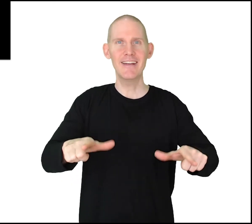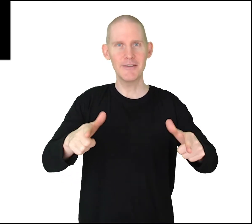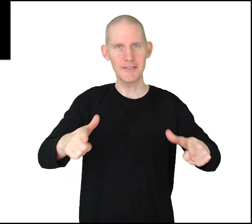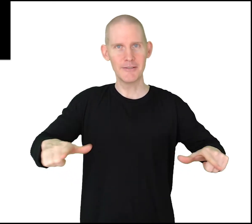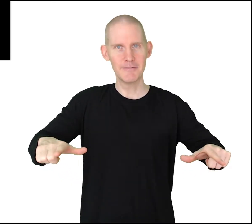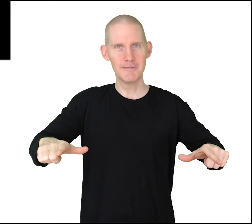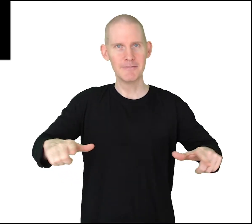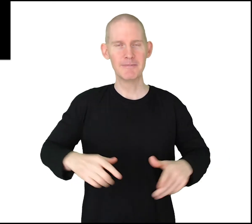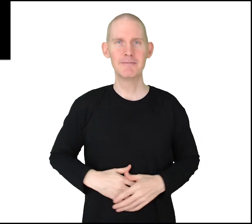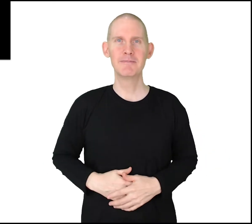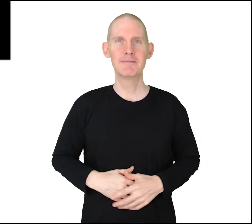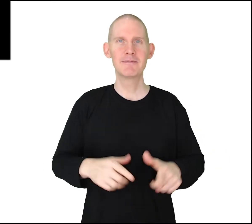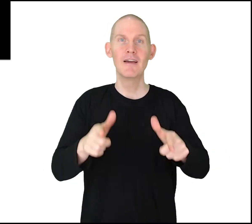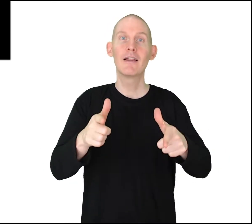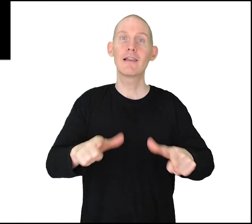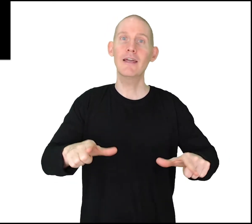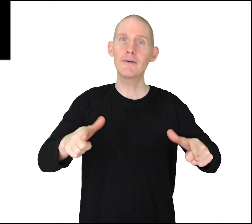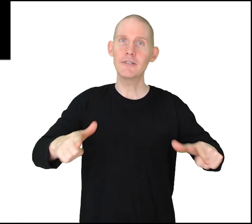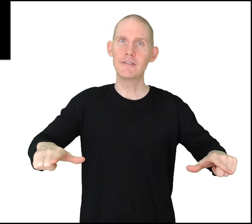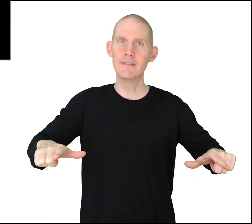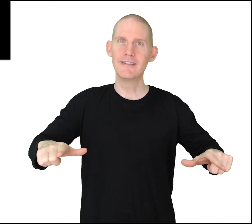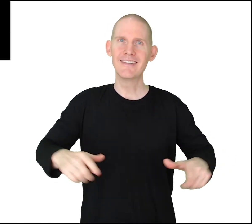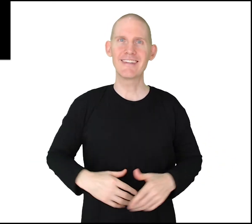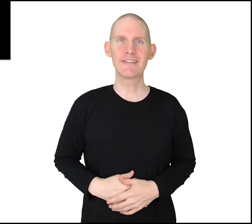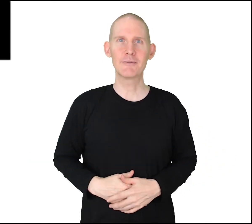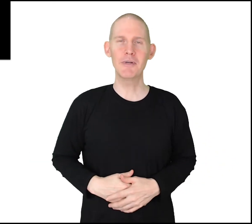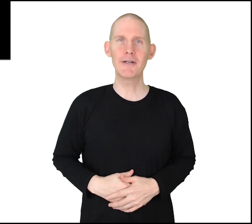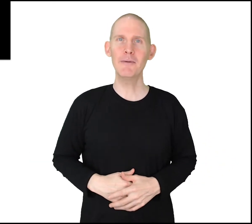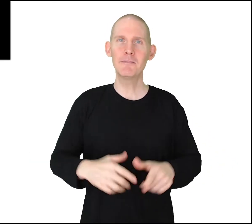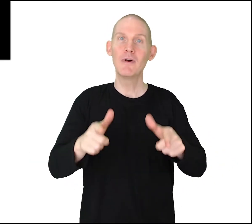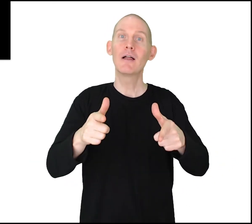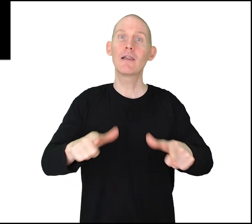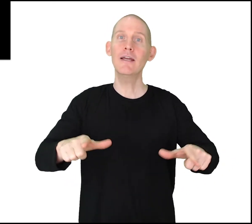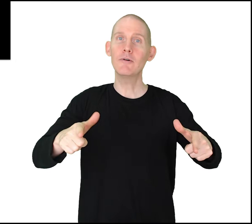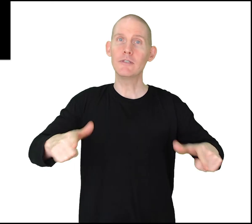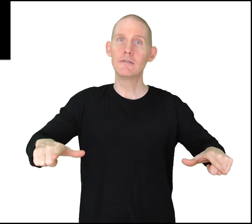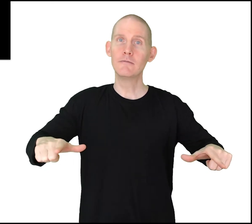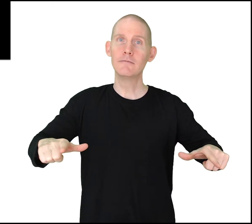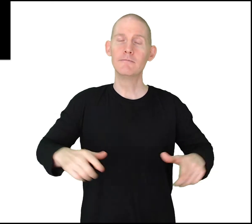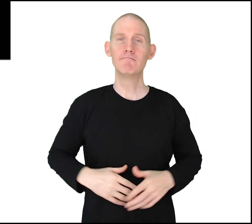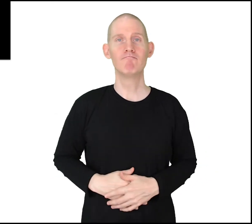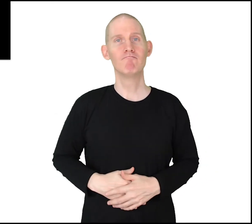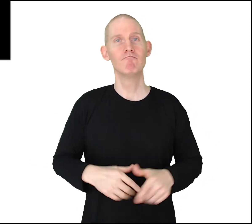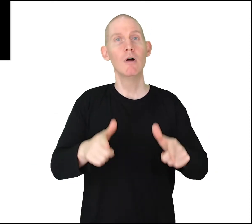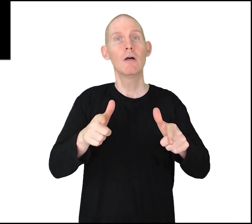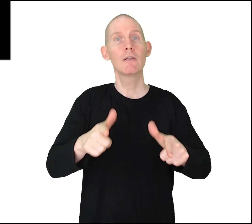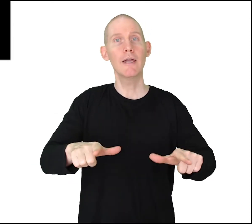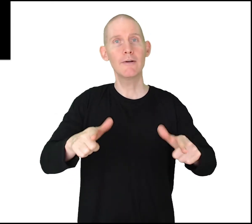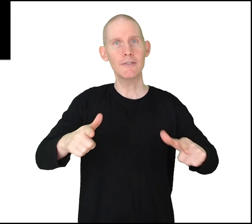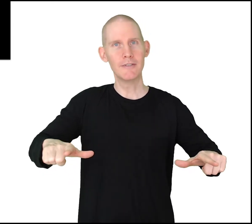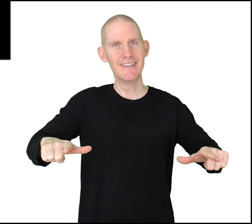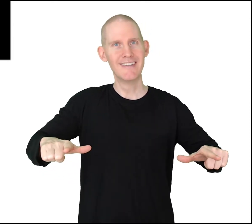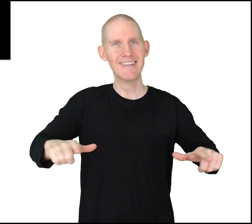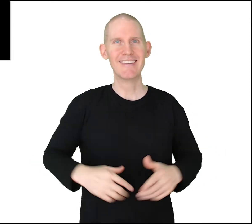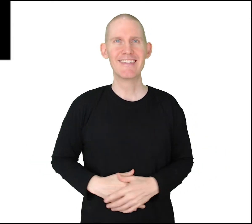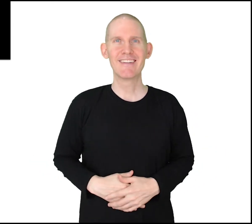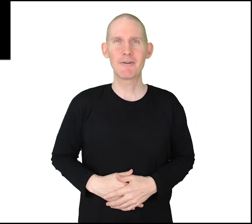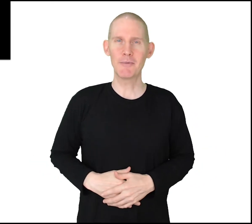Language. Language. Let's speed it up. Language. Language. From the